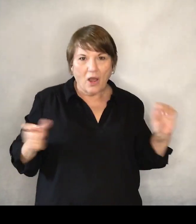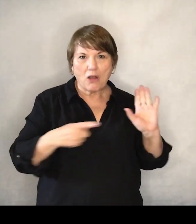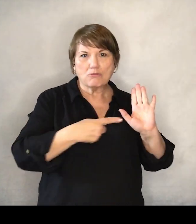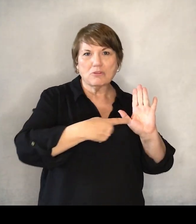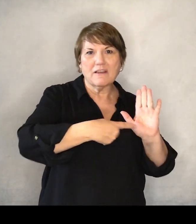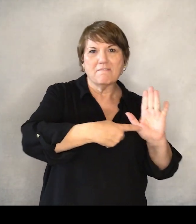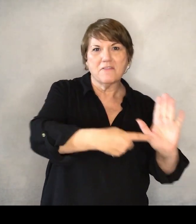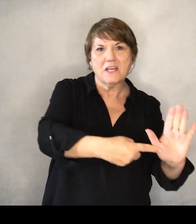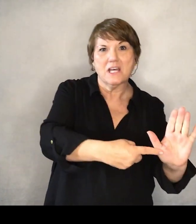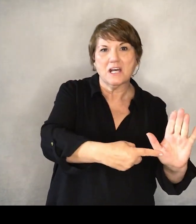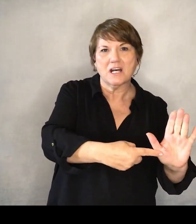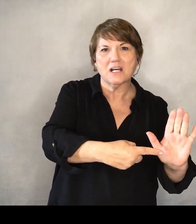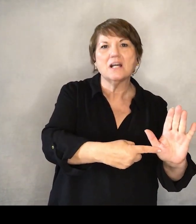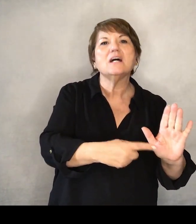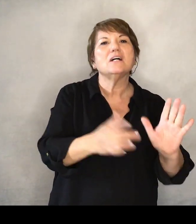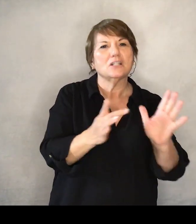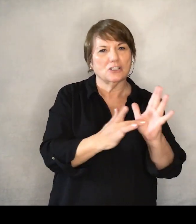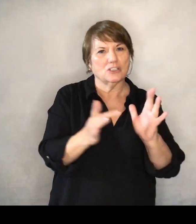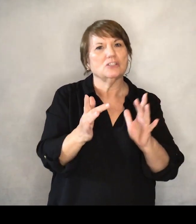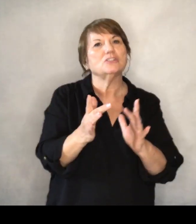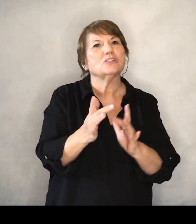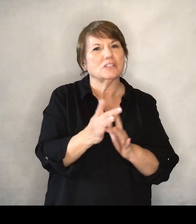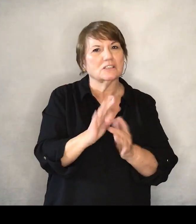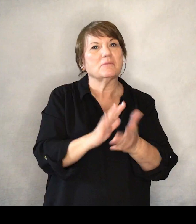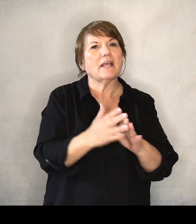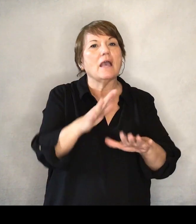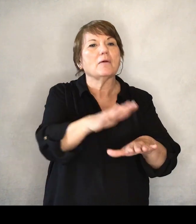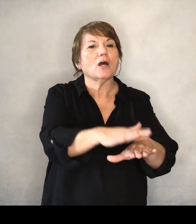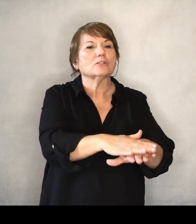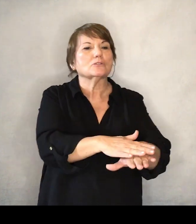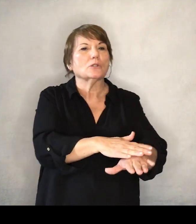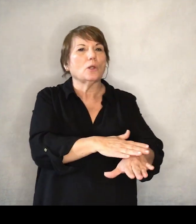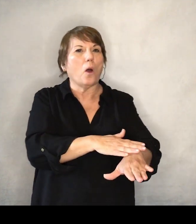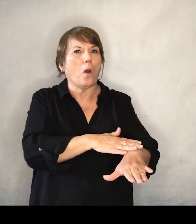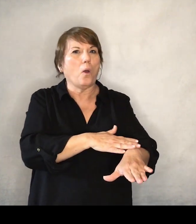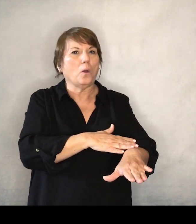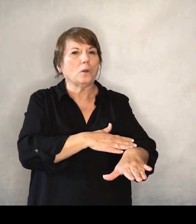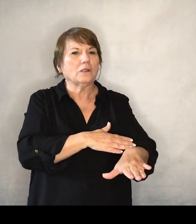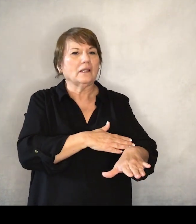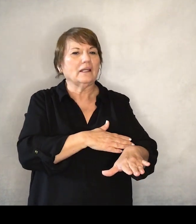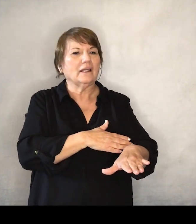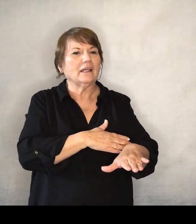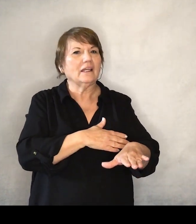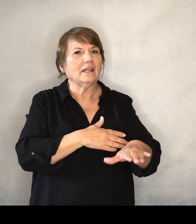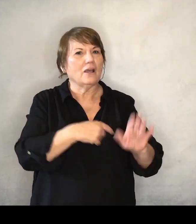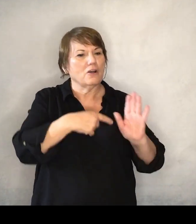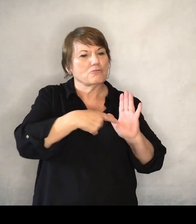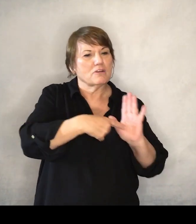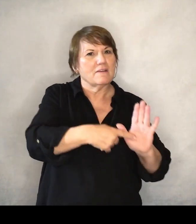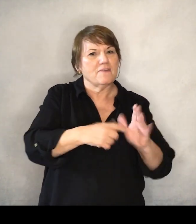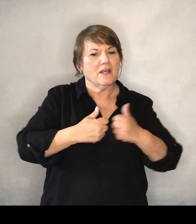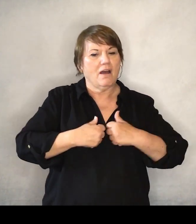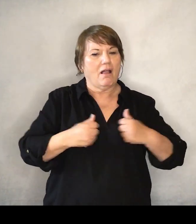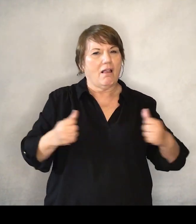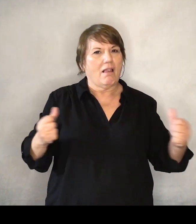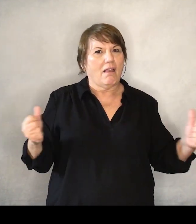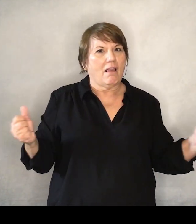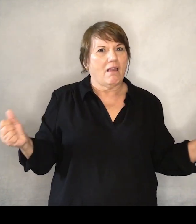that expression. Jesus was a slow reveal. He didn't just come on the